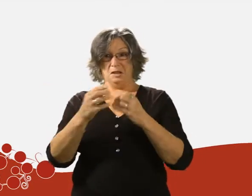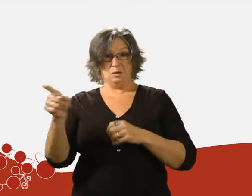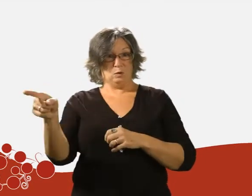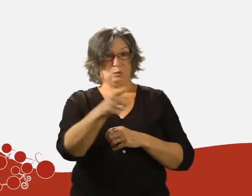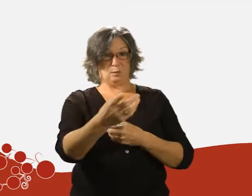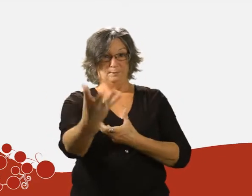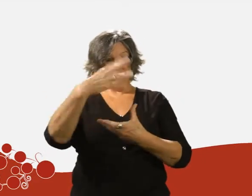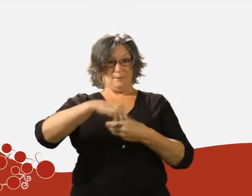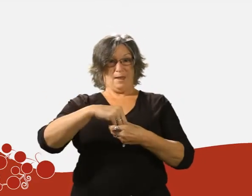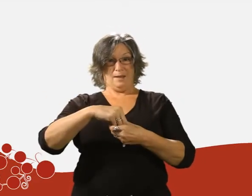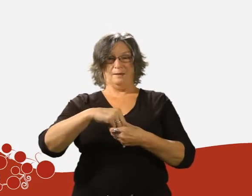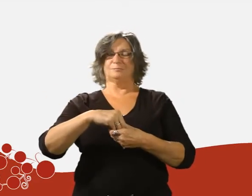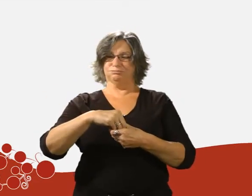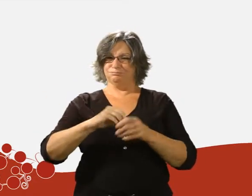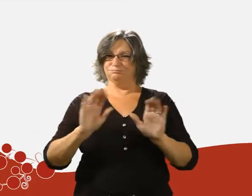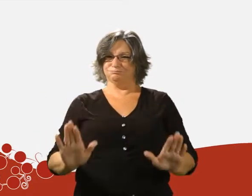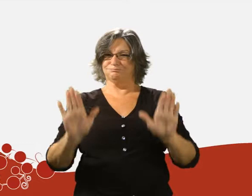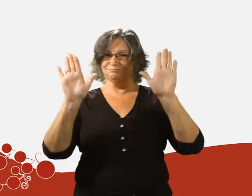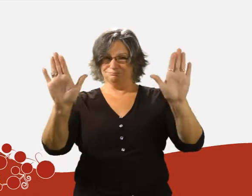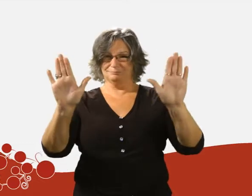If you are in a classroom, this is a fantastic way to learn.